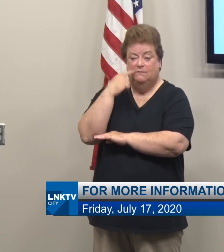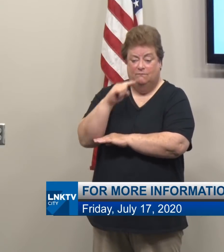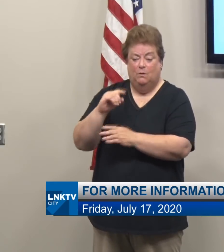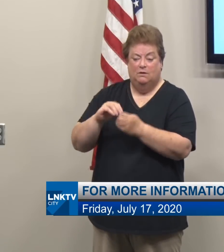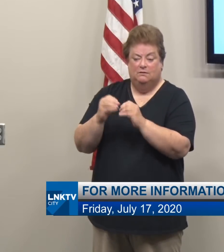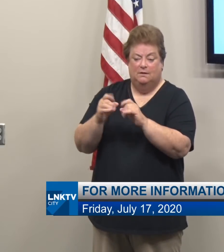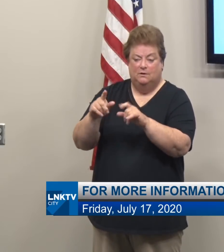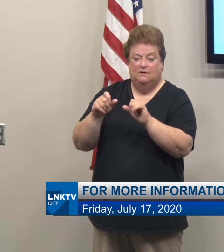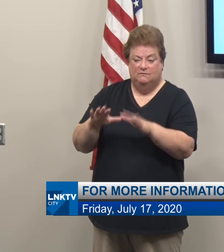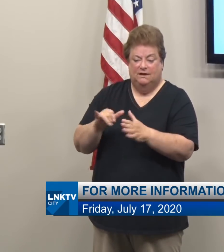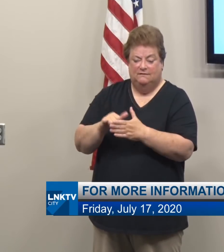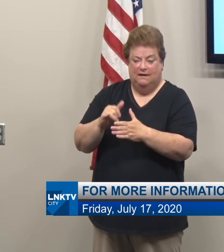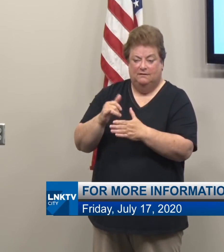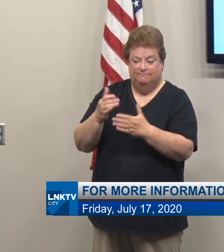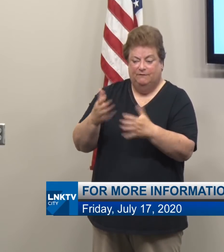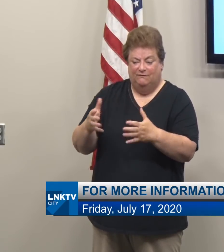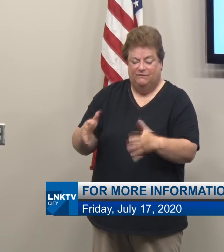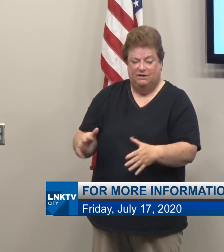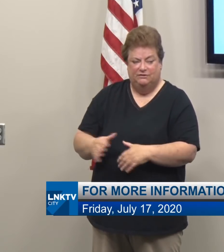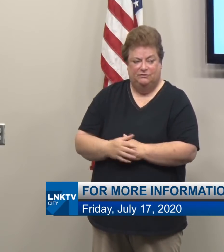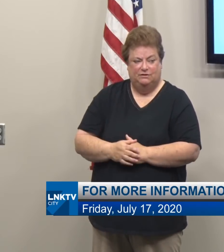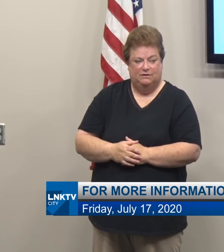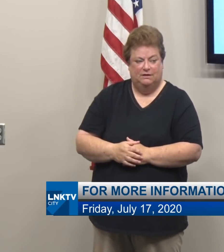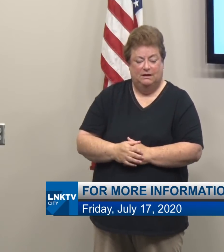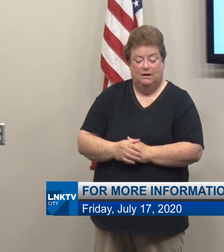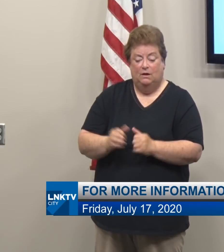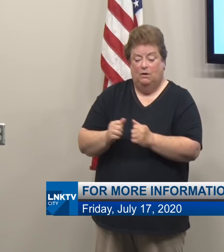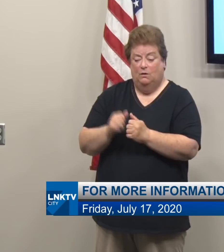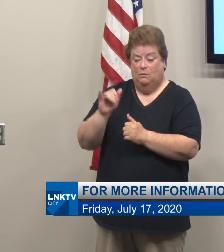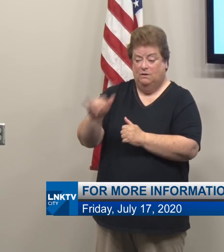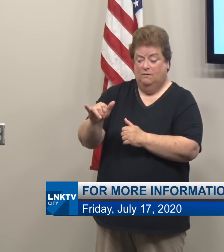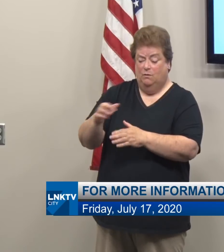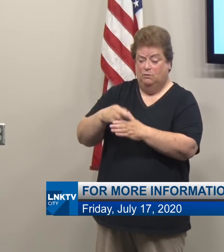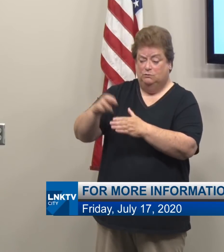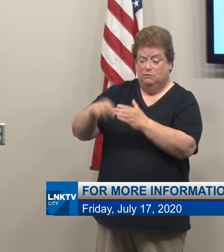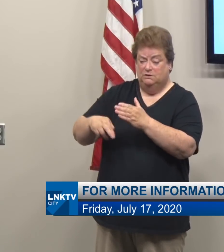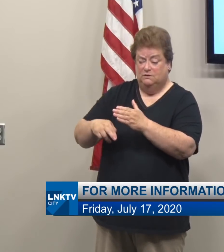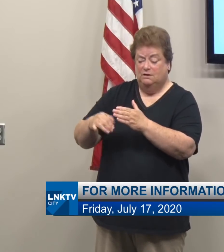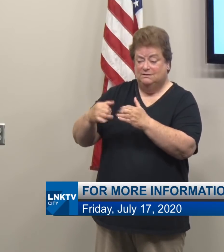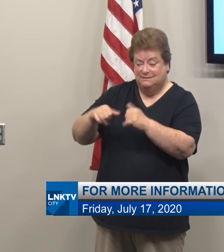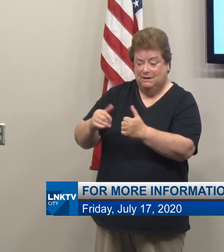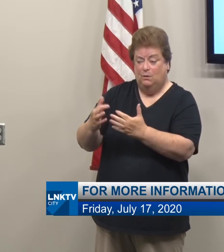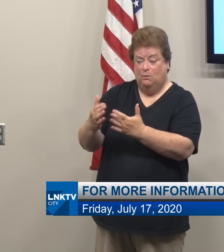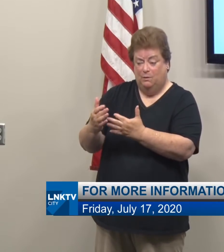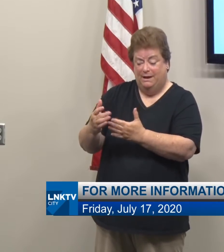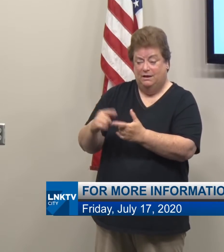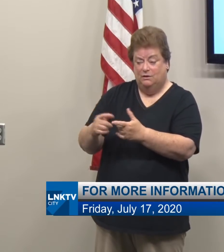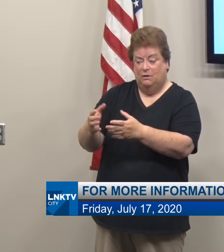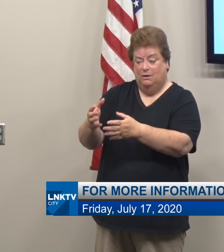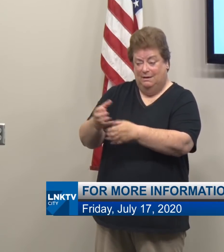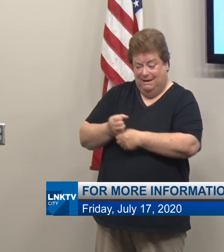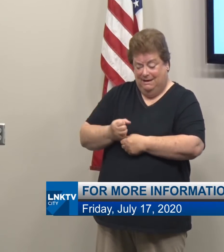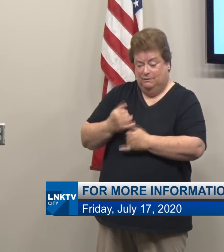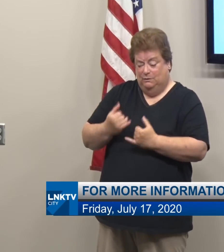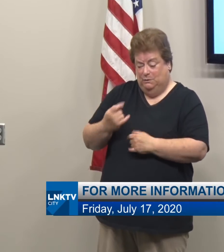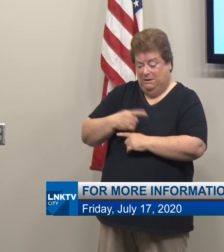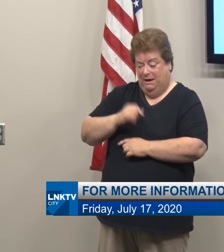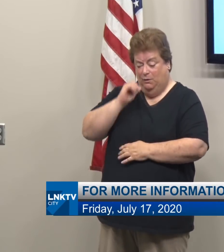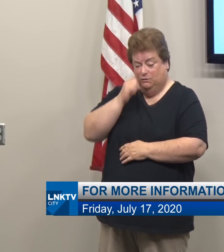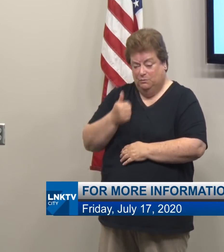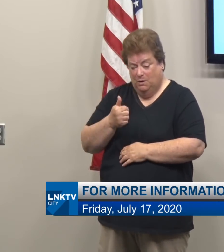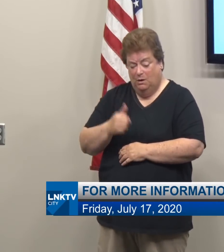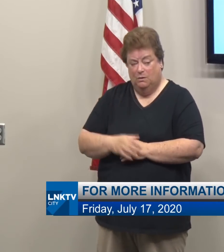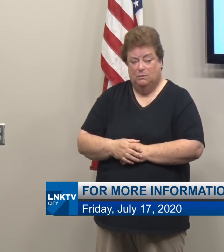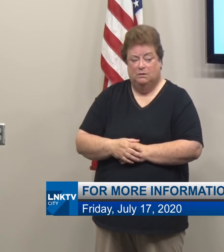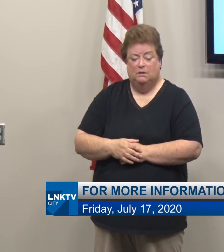tests being conducted. With additional test results still expected to come in today and tomorrow,